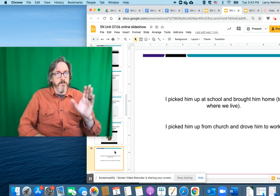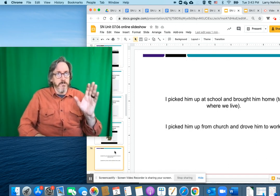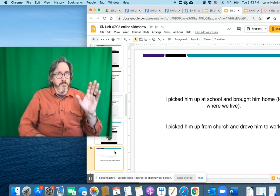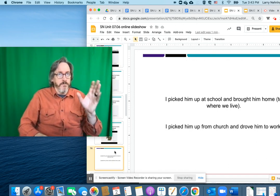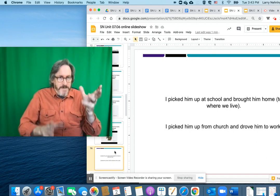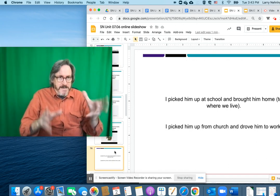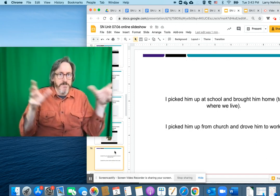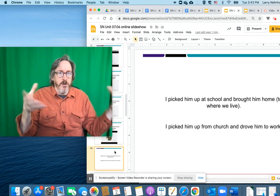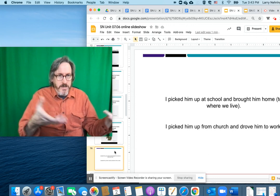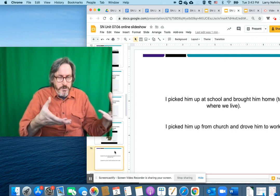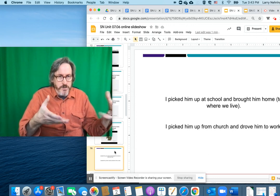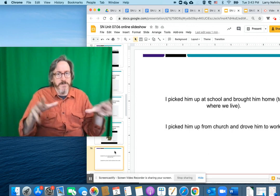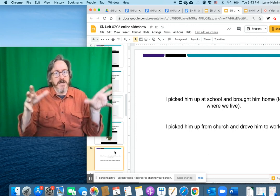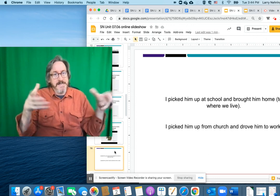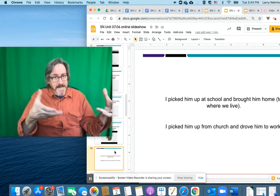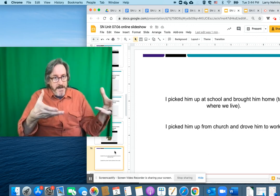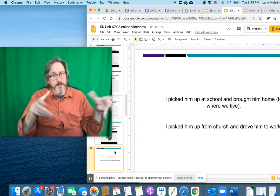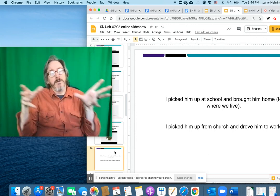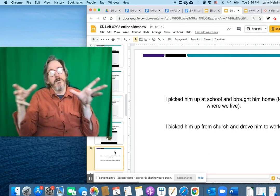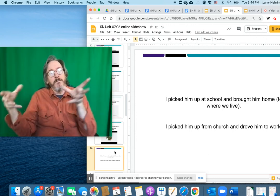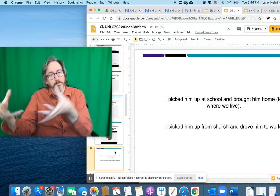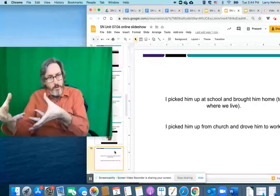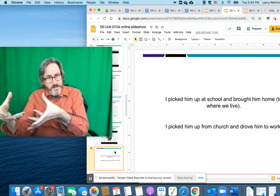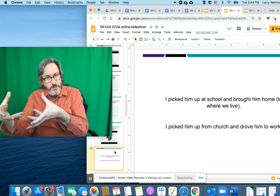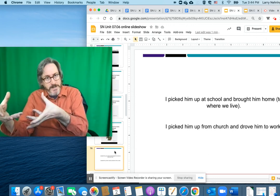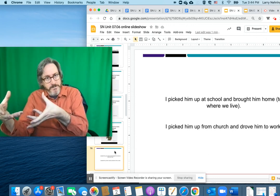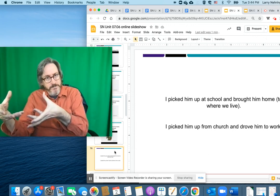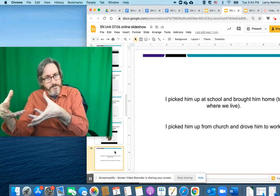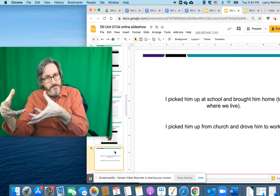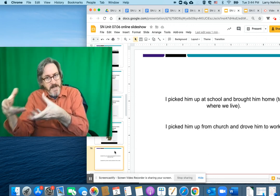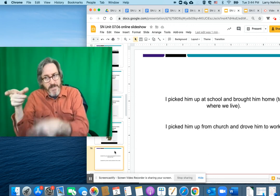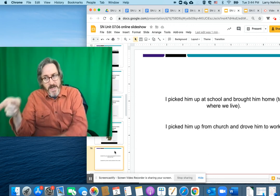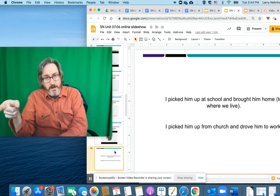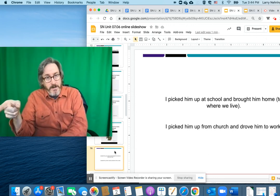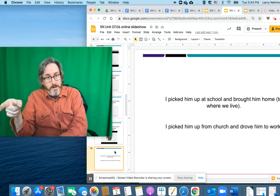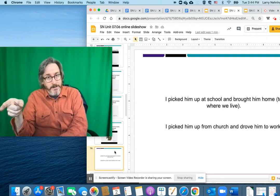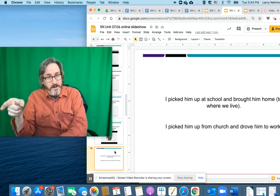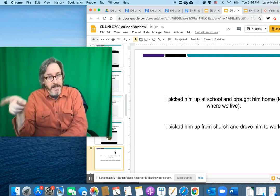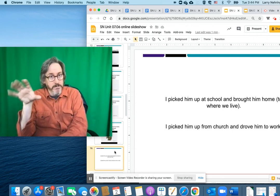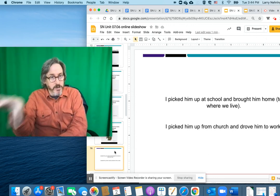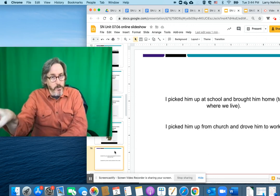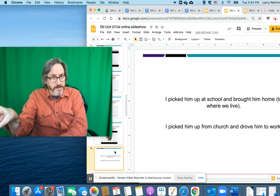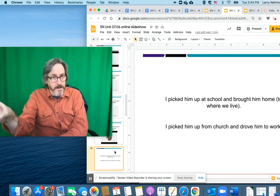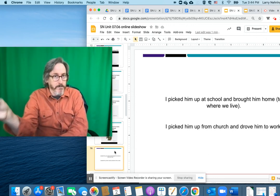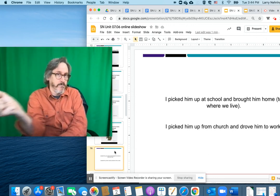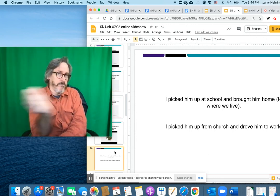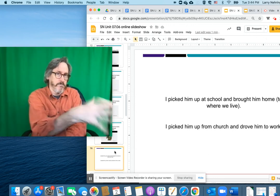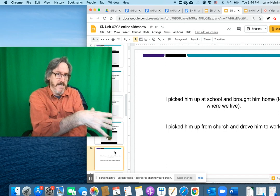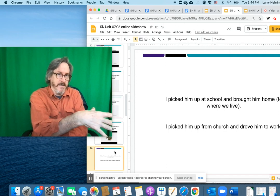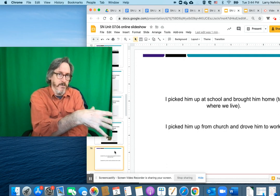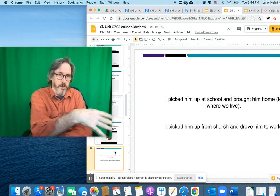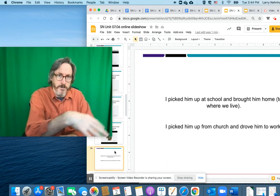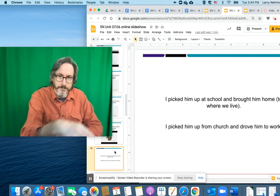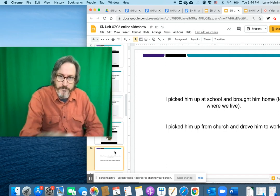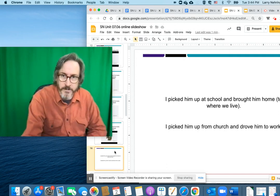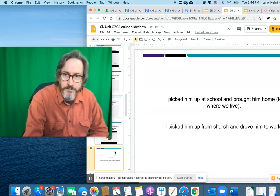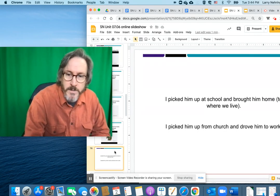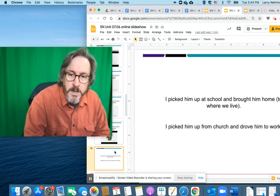so yes, introduce something, set it up, point to it, and then manipulate it. Go get them, take